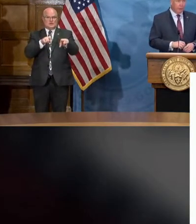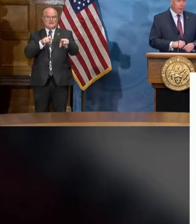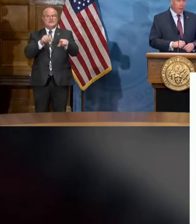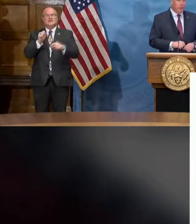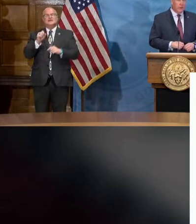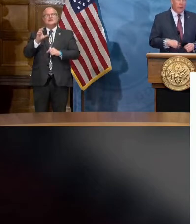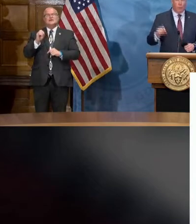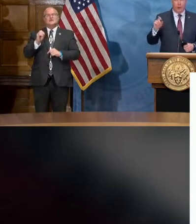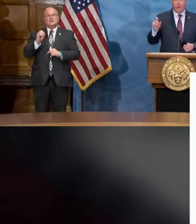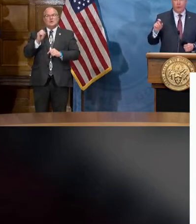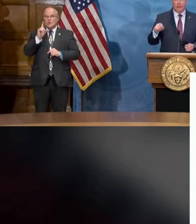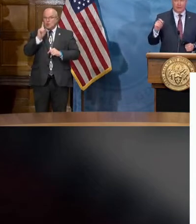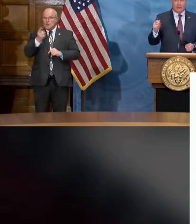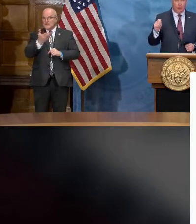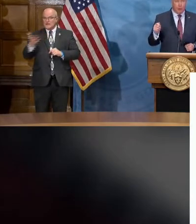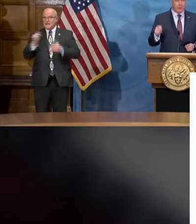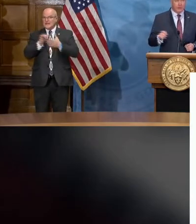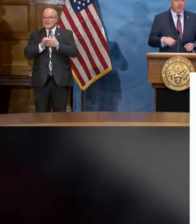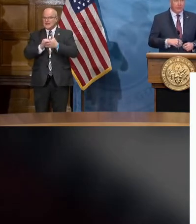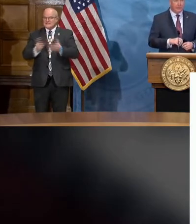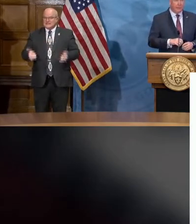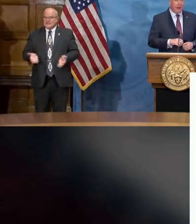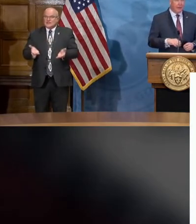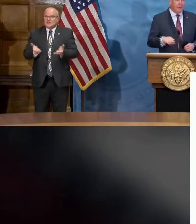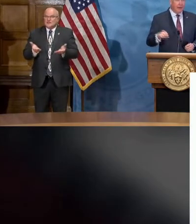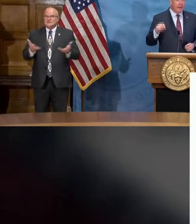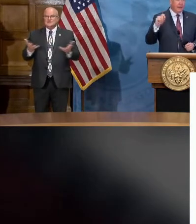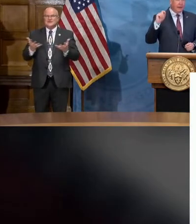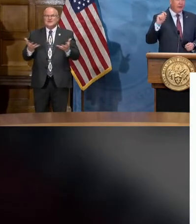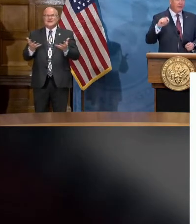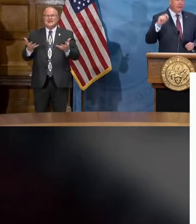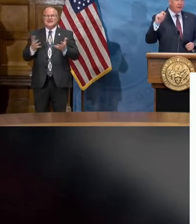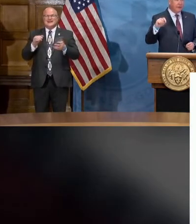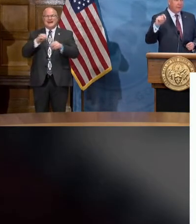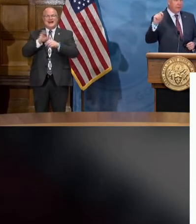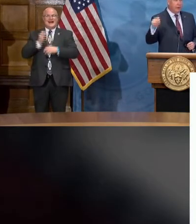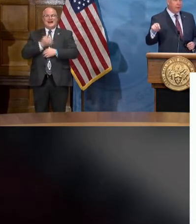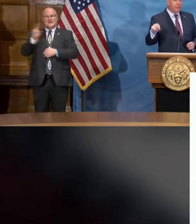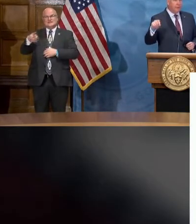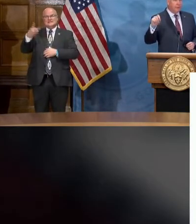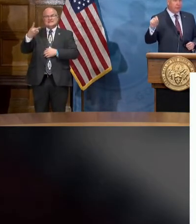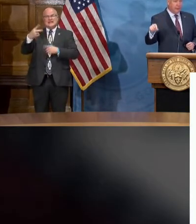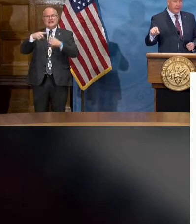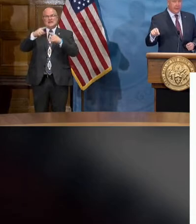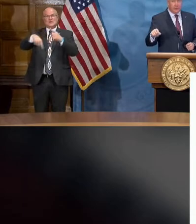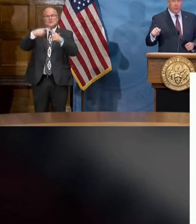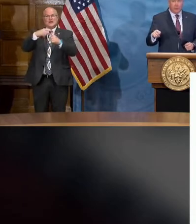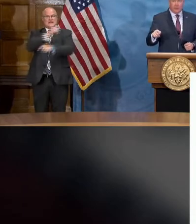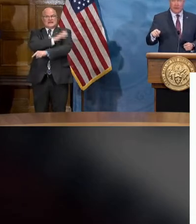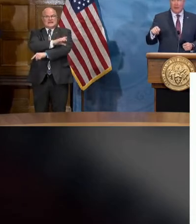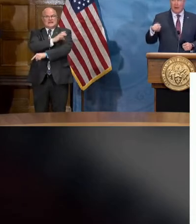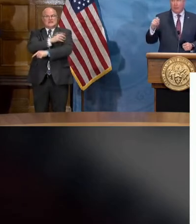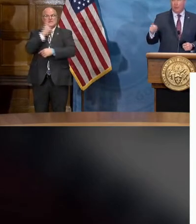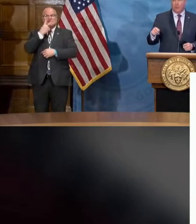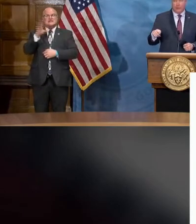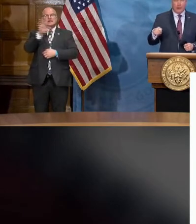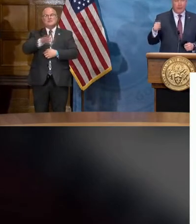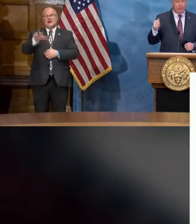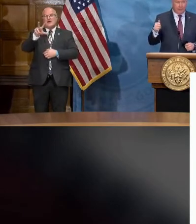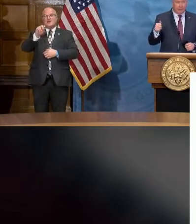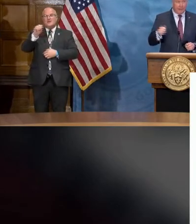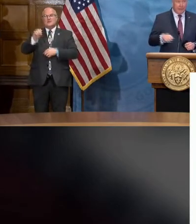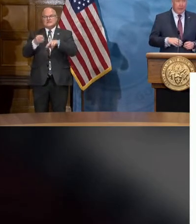And one of the things that's encouraging is the fact that in our second round clinics, we're seeing about a